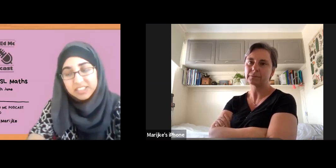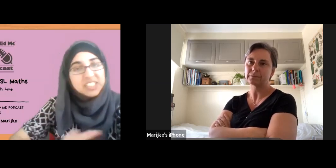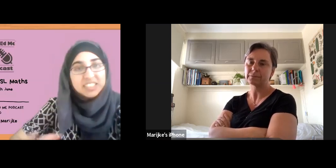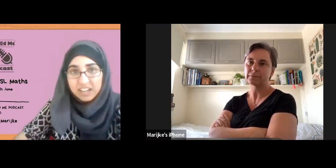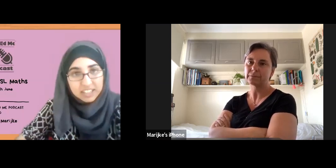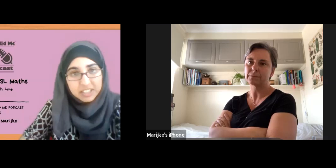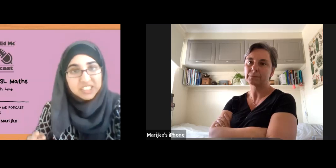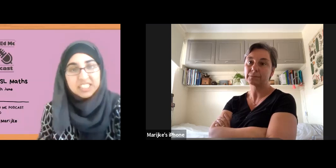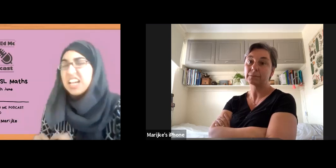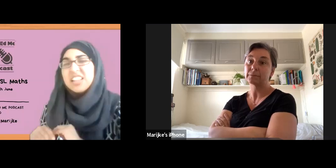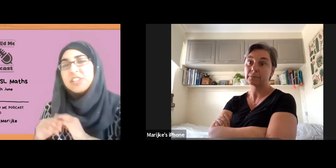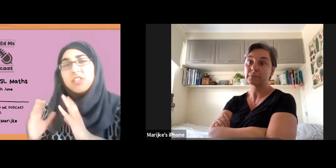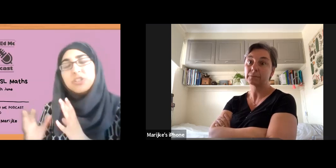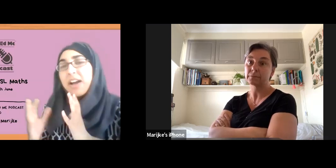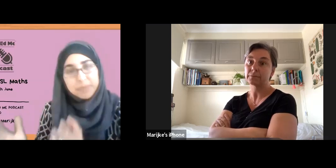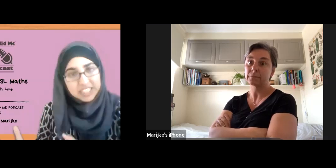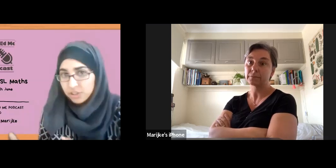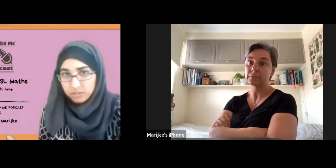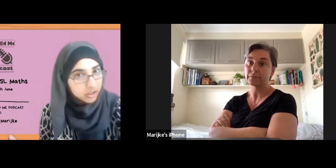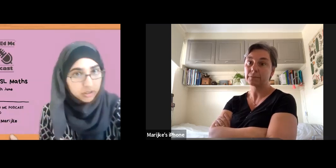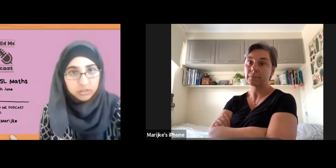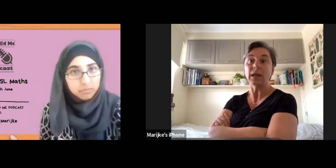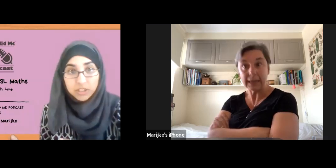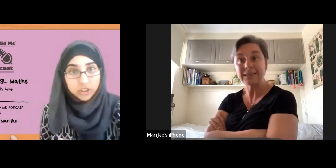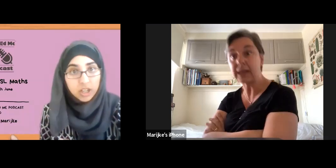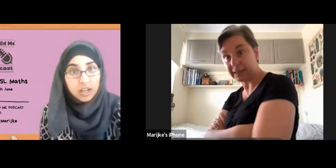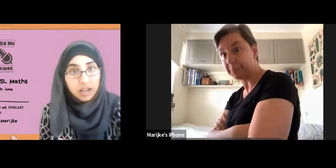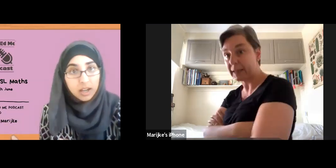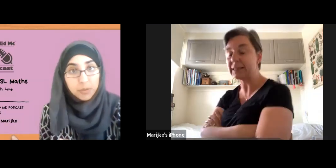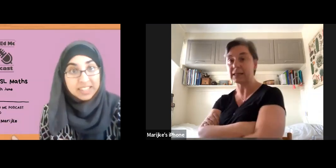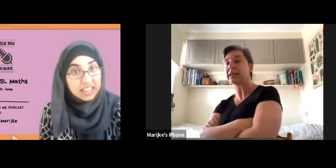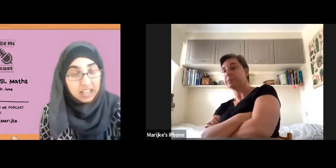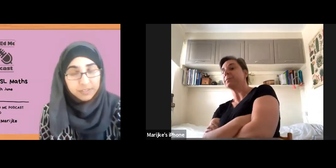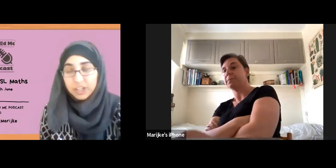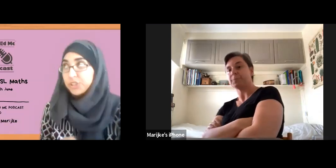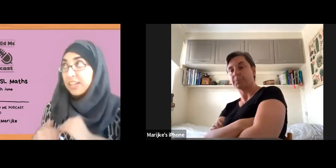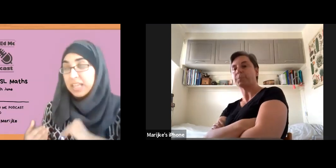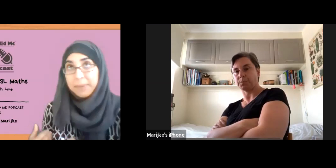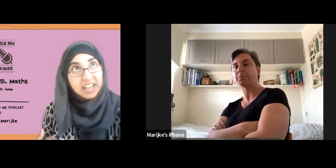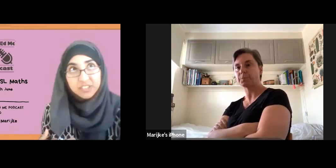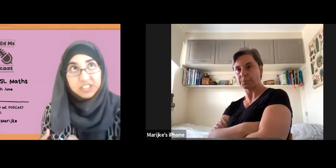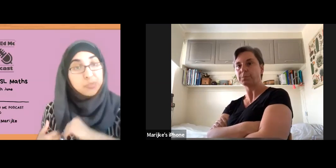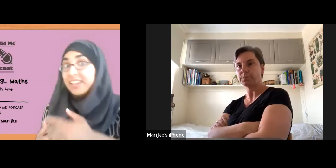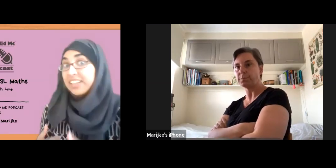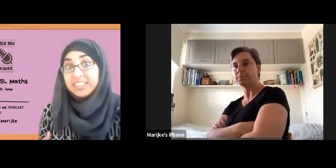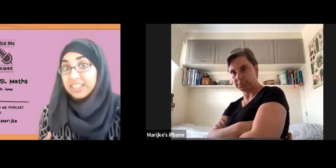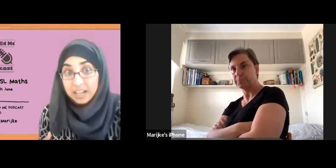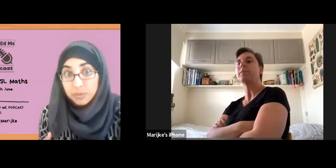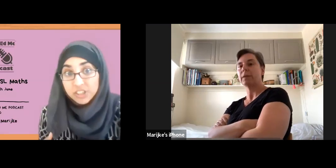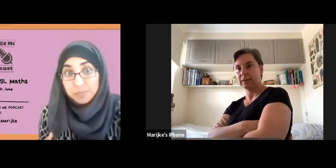seen as outcasts. They were seen as they don't have potential to do much with their life. So even their parents weren't learning the language because